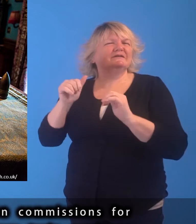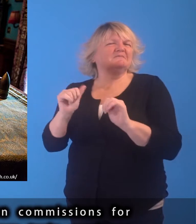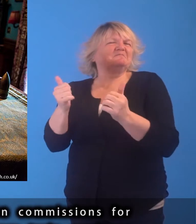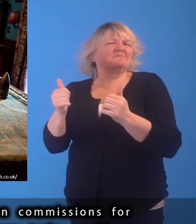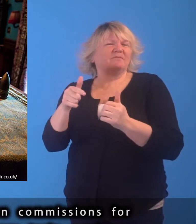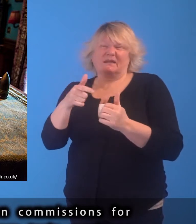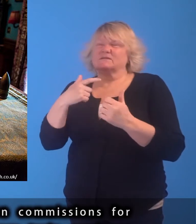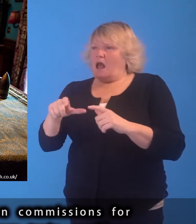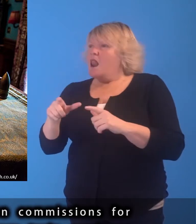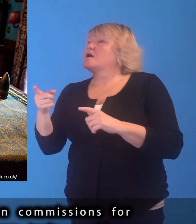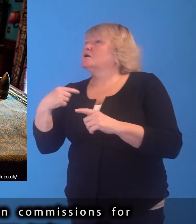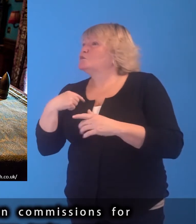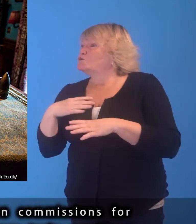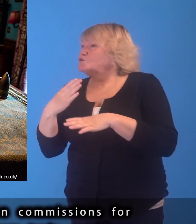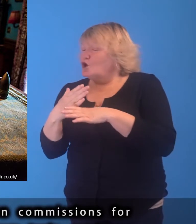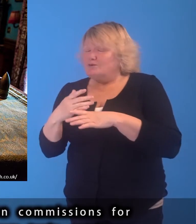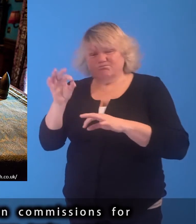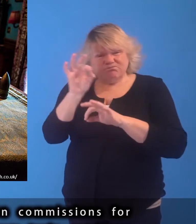century.